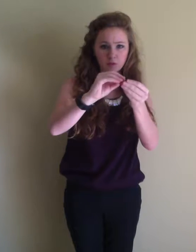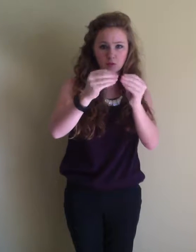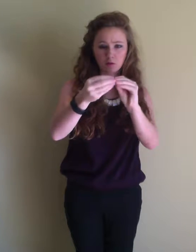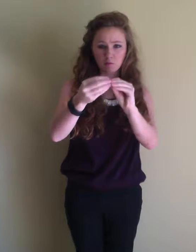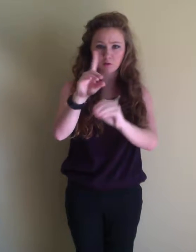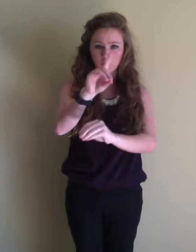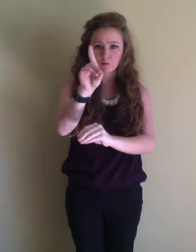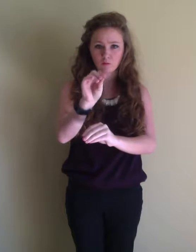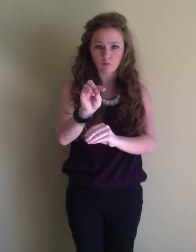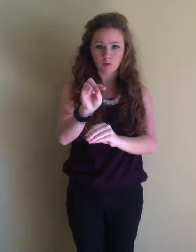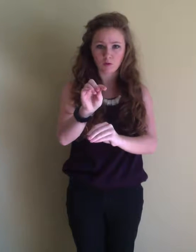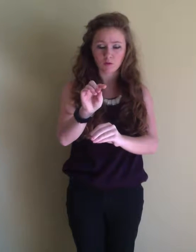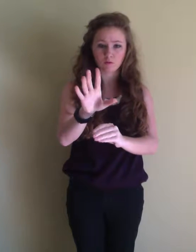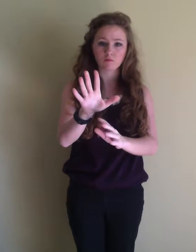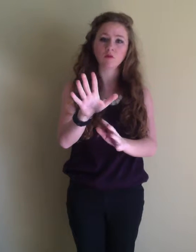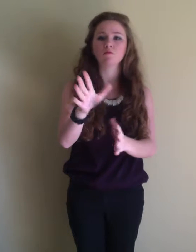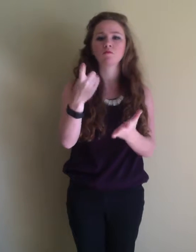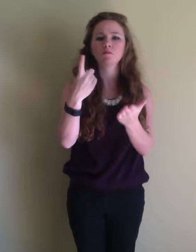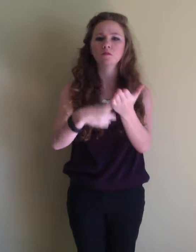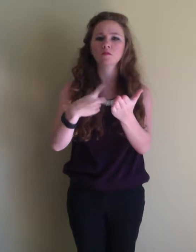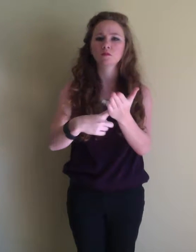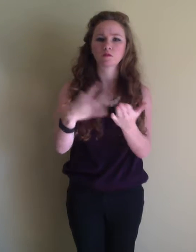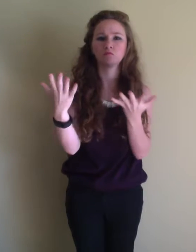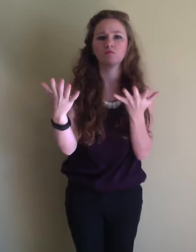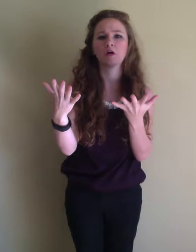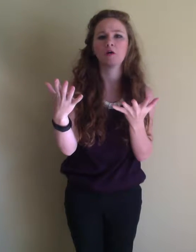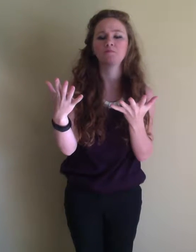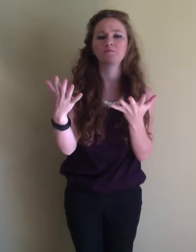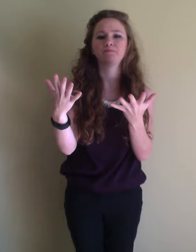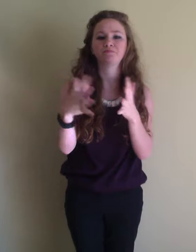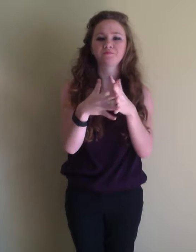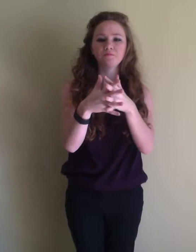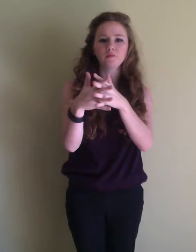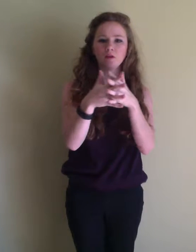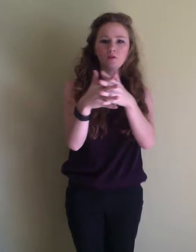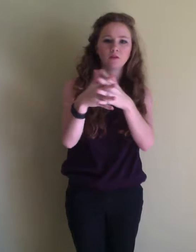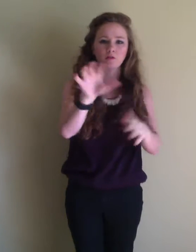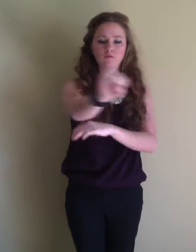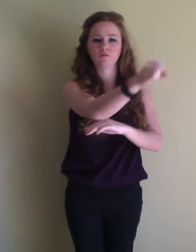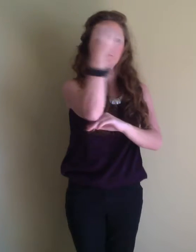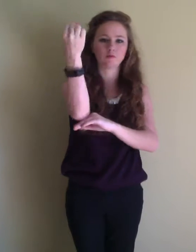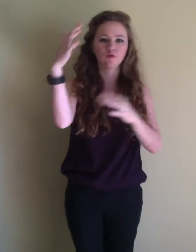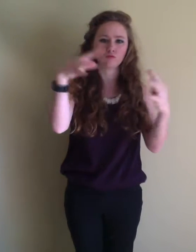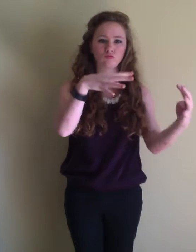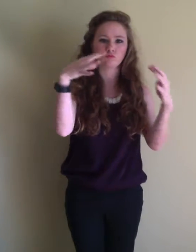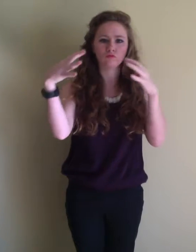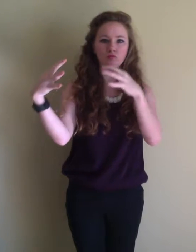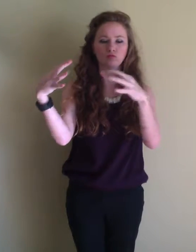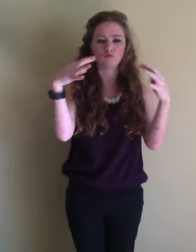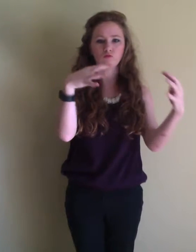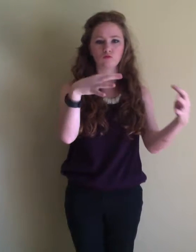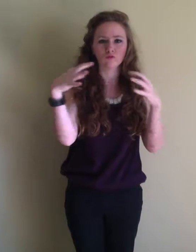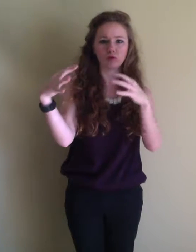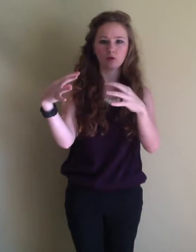of the underlying causes of the American Revolution. We know that they can all be summed up with basically the mantra or